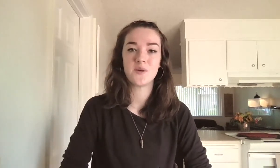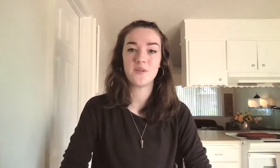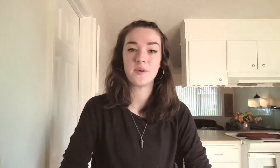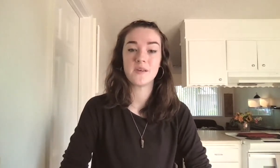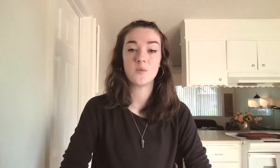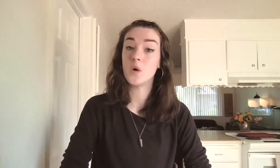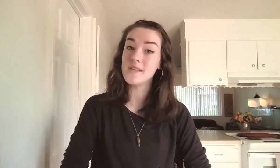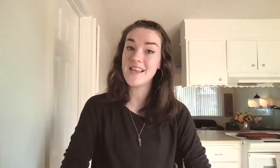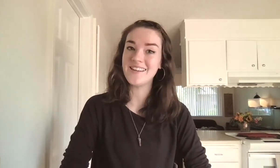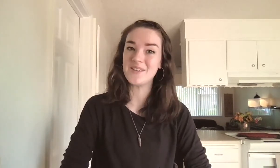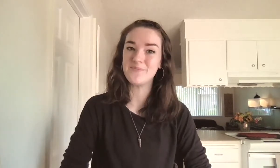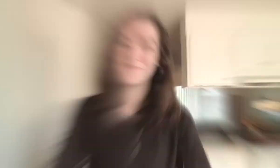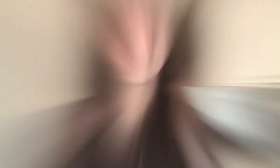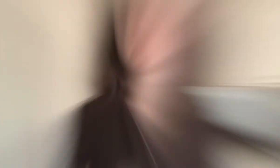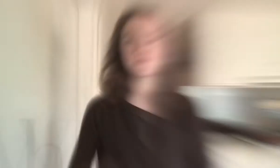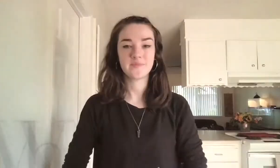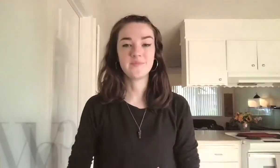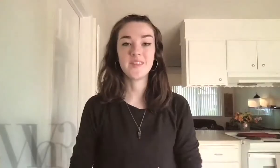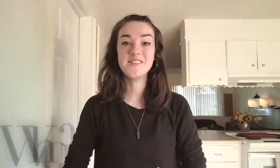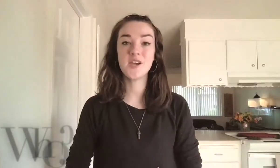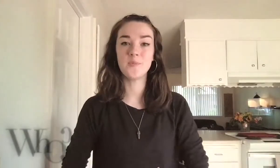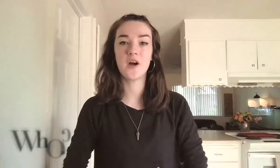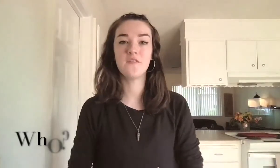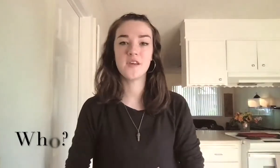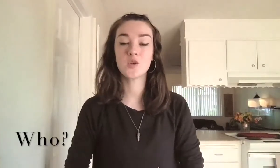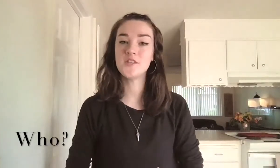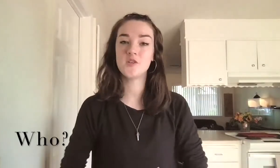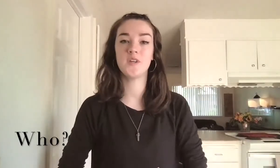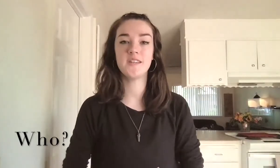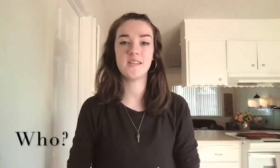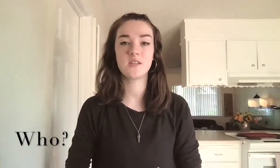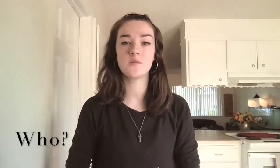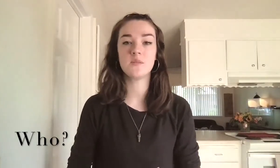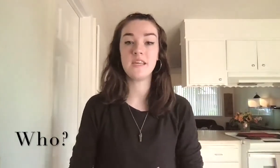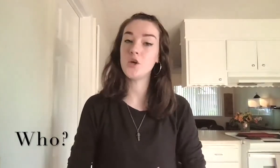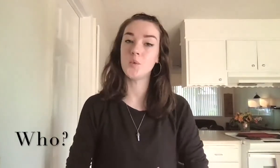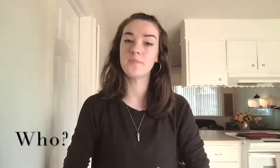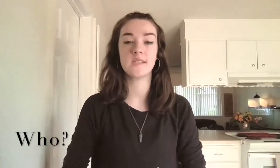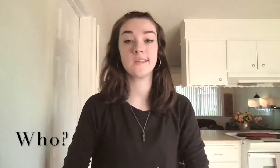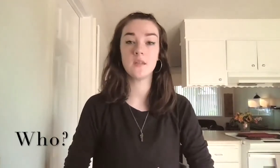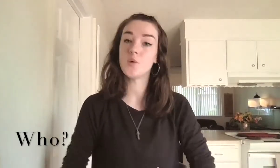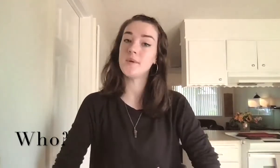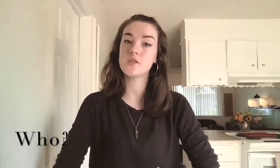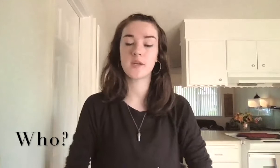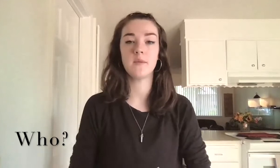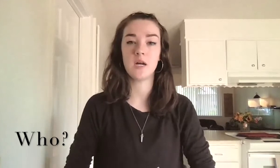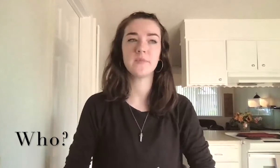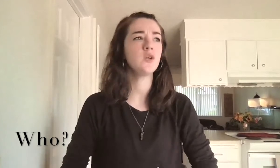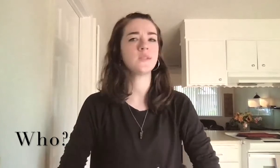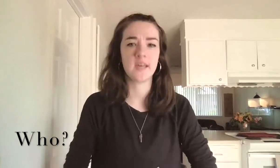other person what we're signing them. So our first question word is going to be who, as in who are we talking about? Who is that over